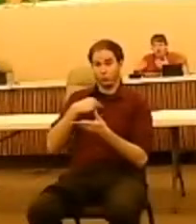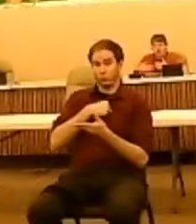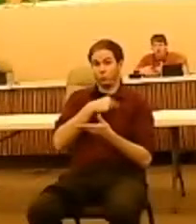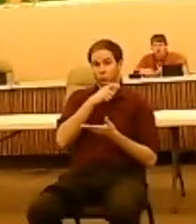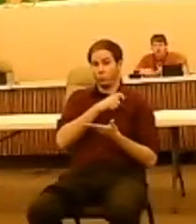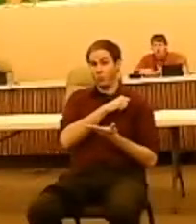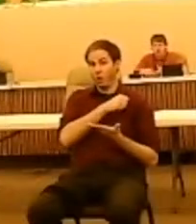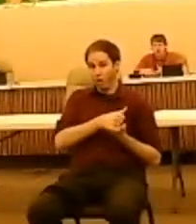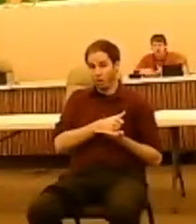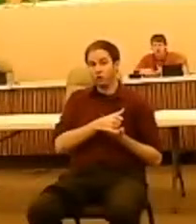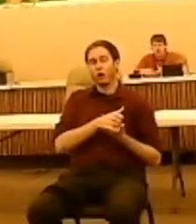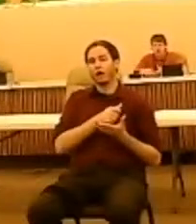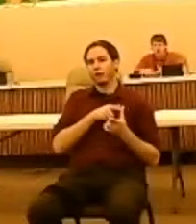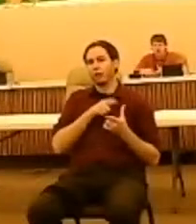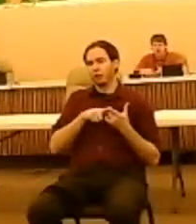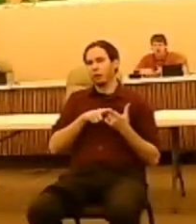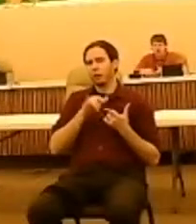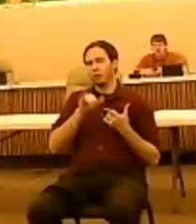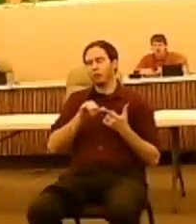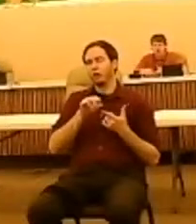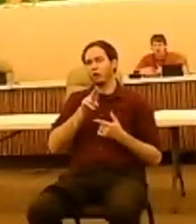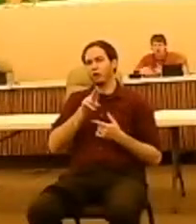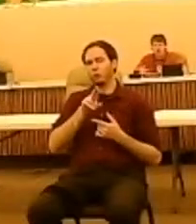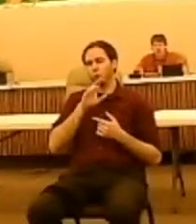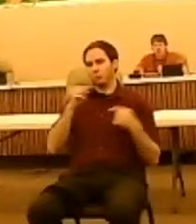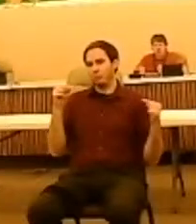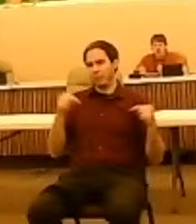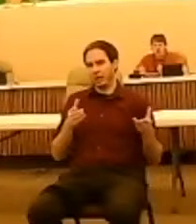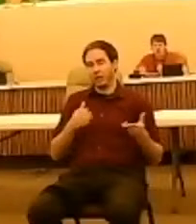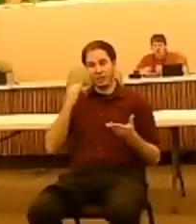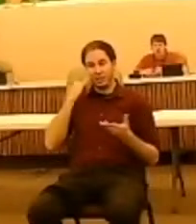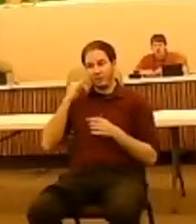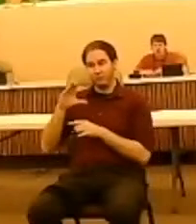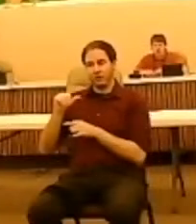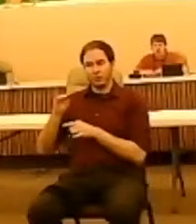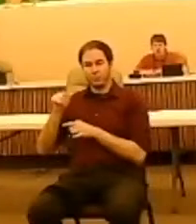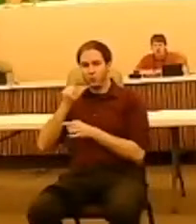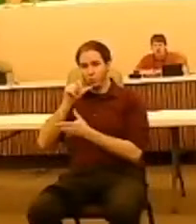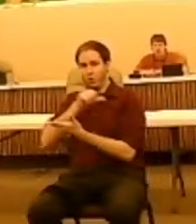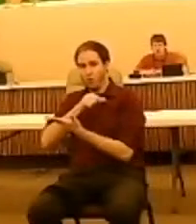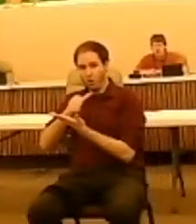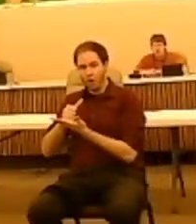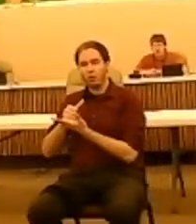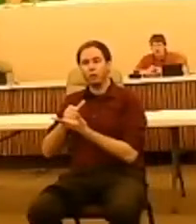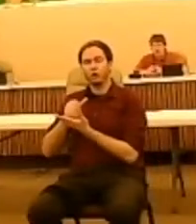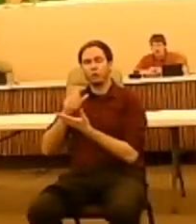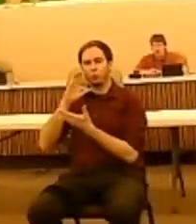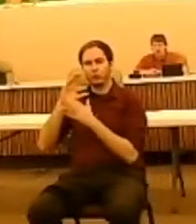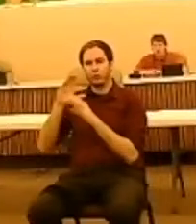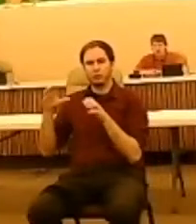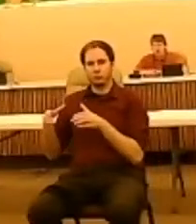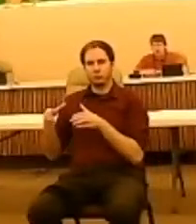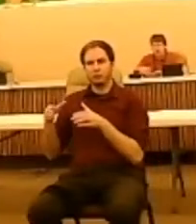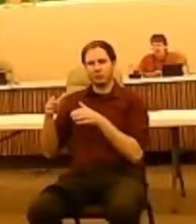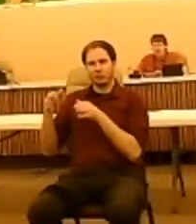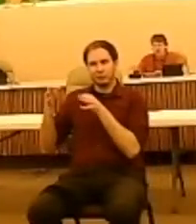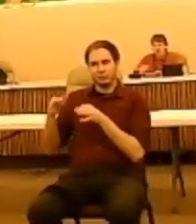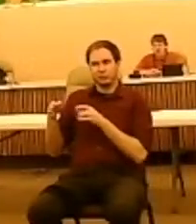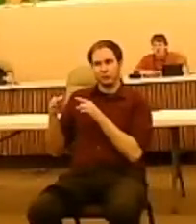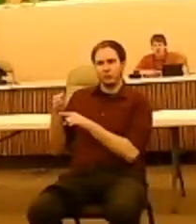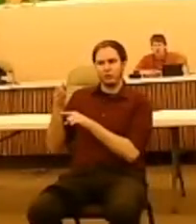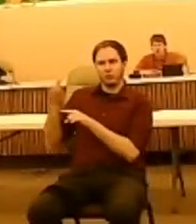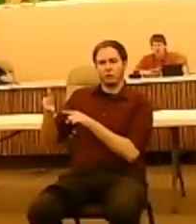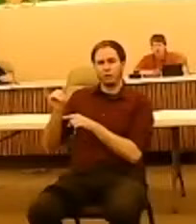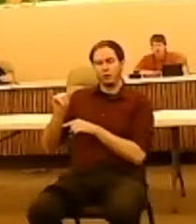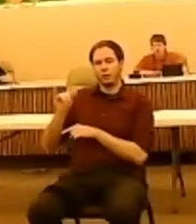authorizing, obviously the resolution will be back here. If it's Comita who's authorizing it, then the decision will be made at the